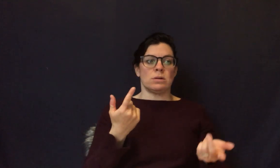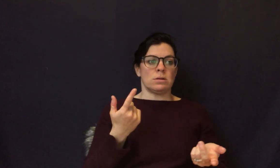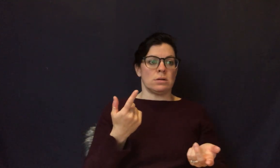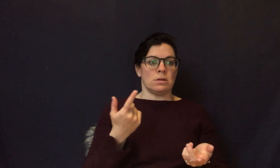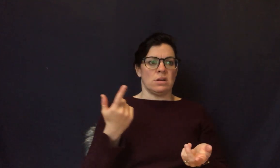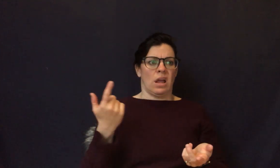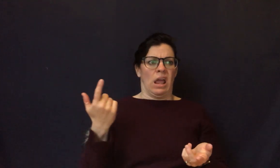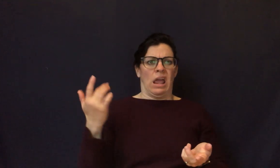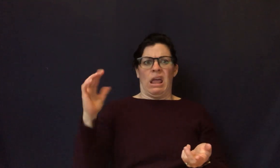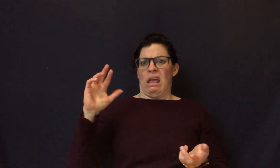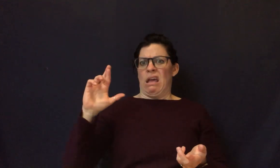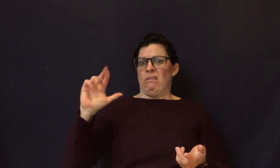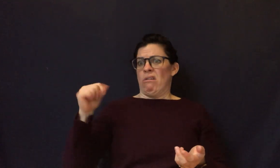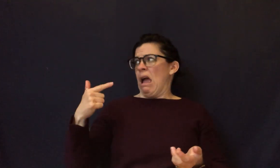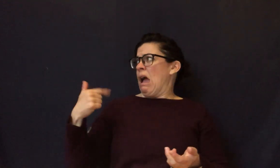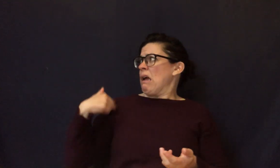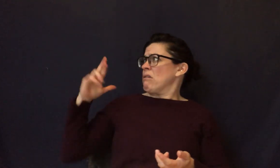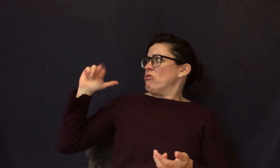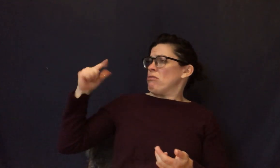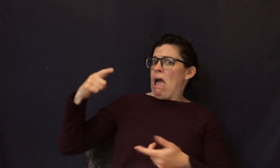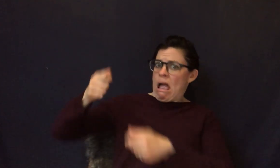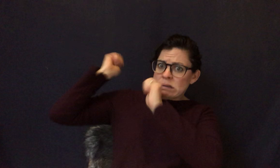with a rag. Okay?